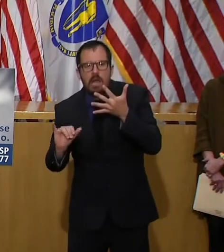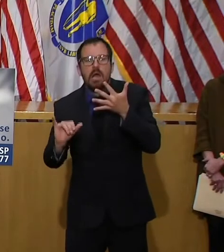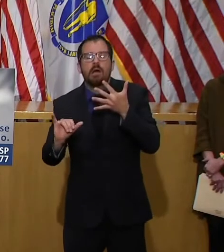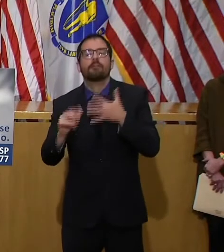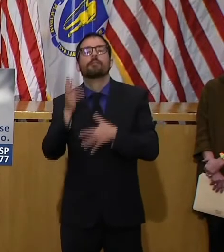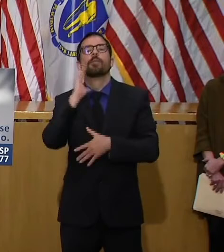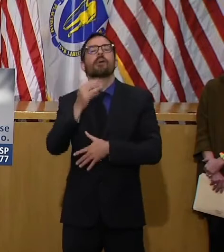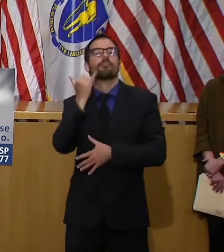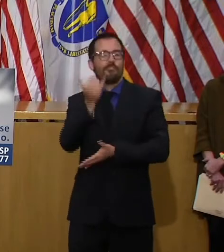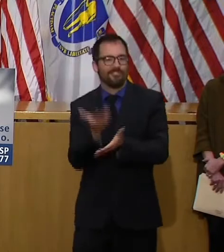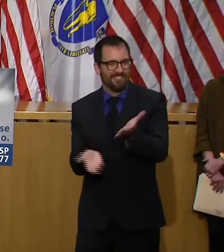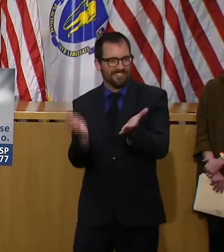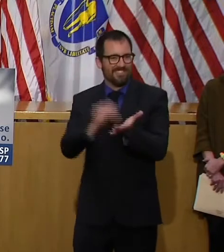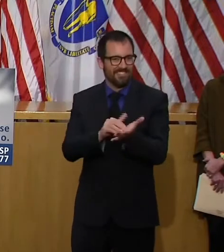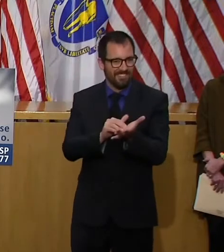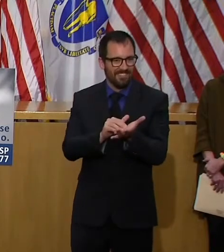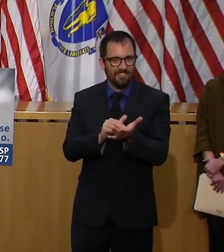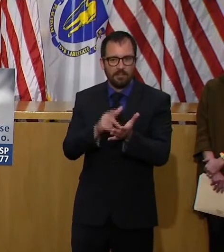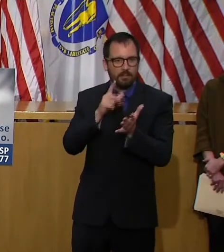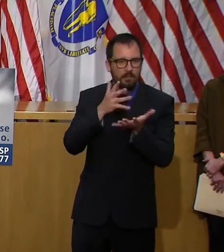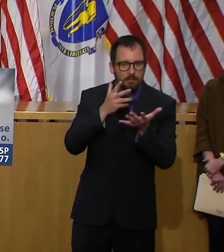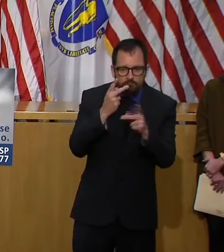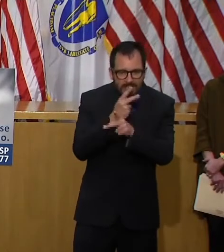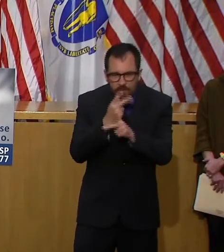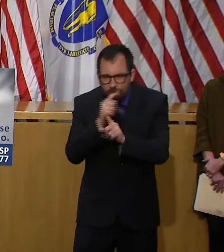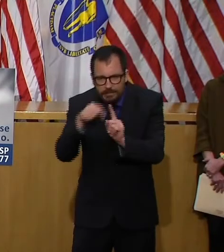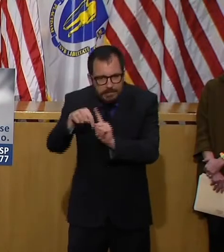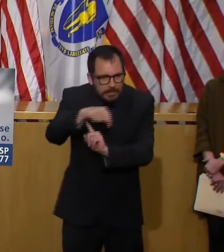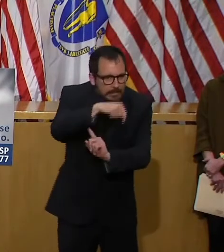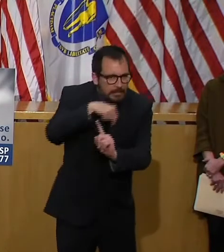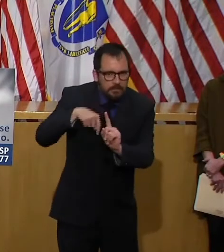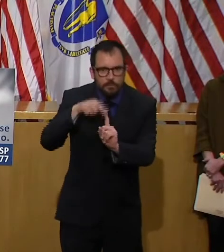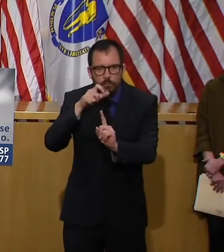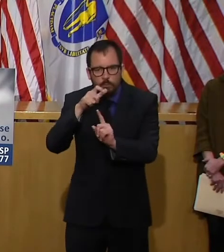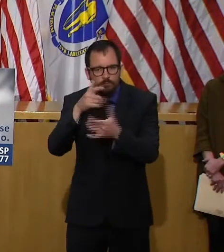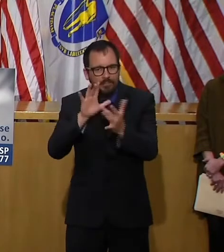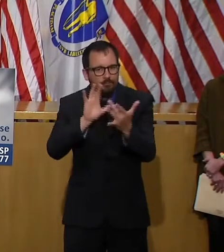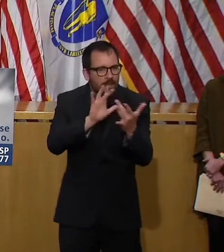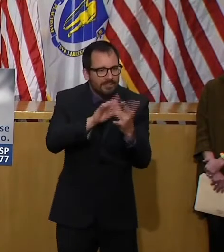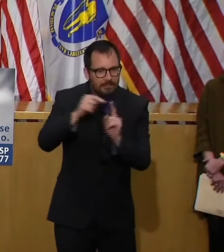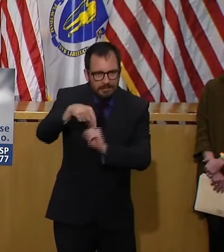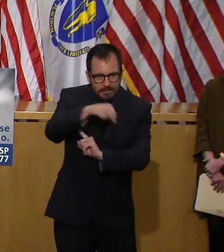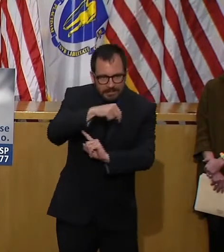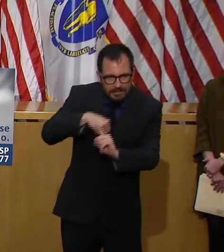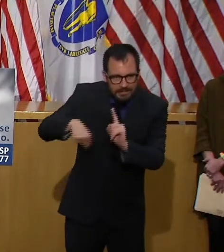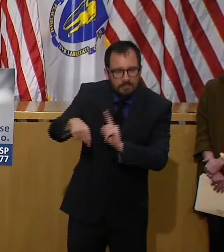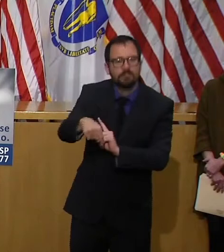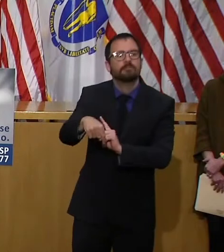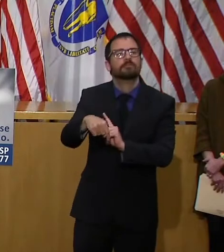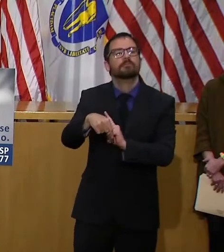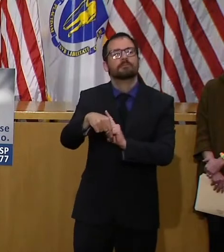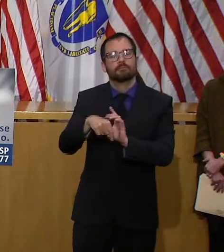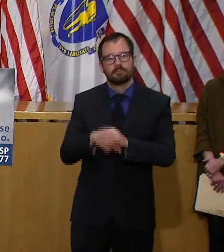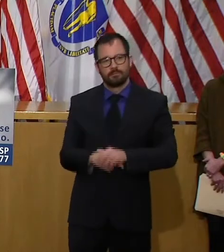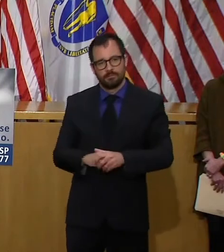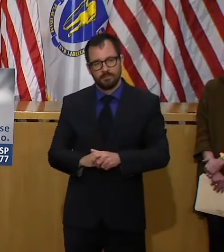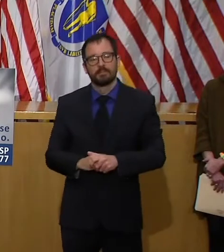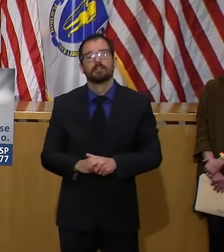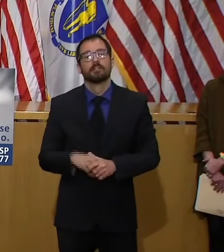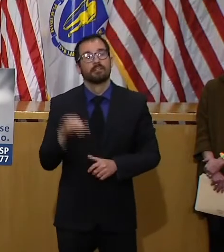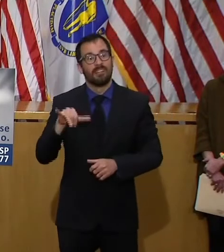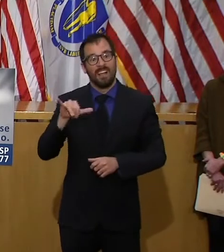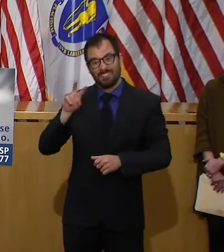tracing. And then it's a series of suggestions, recommendations for you and your